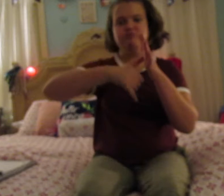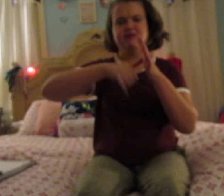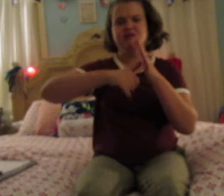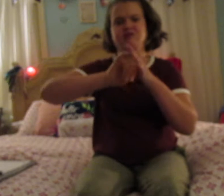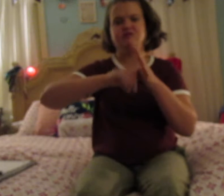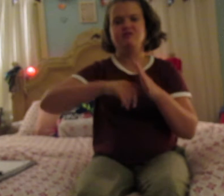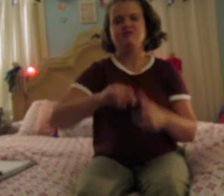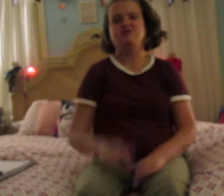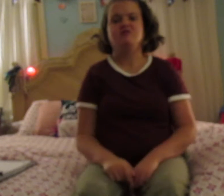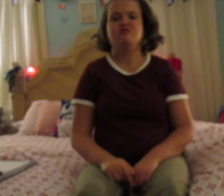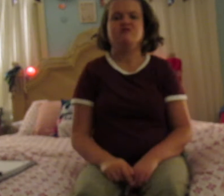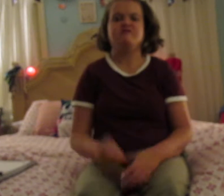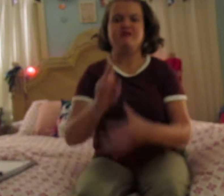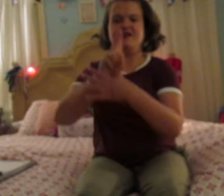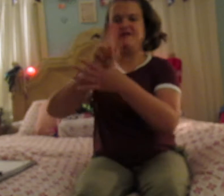videos.